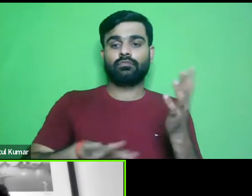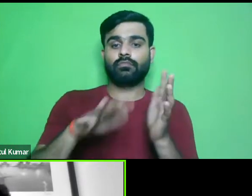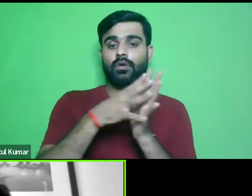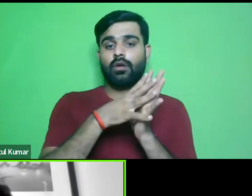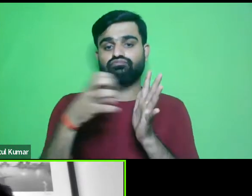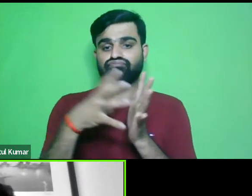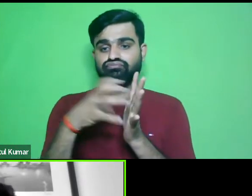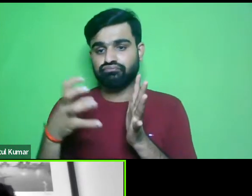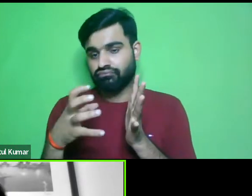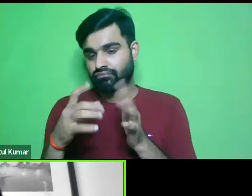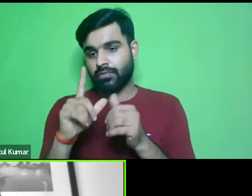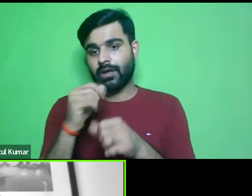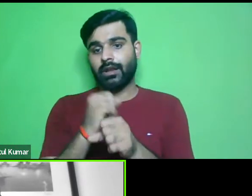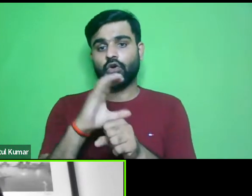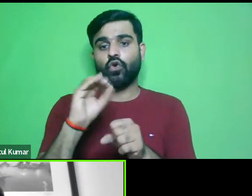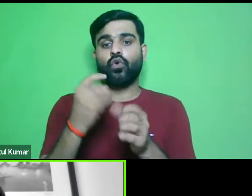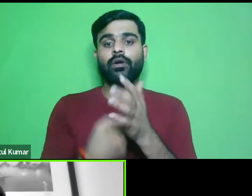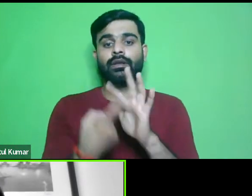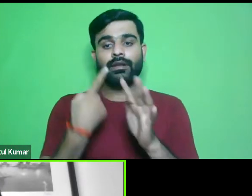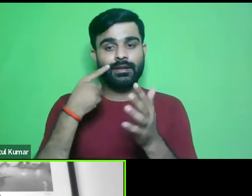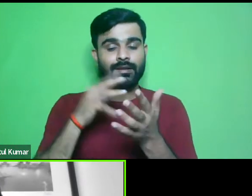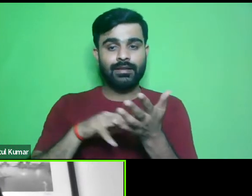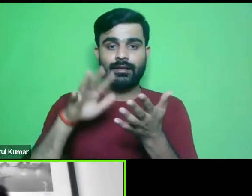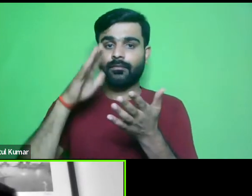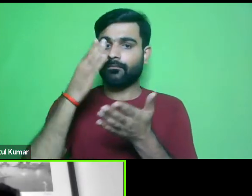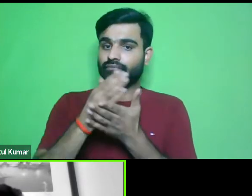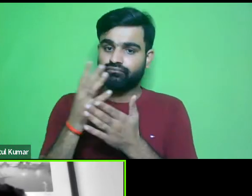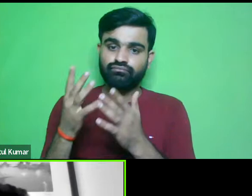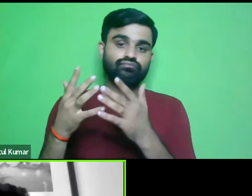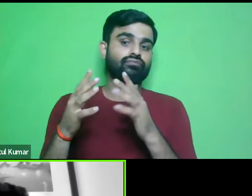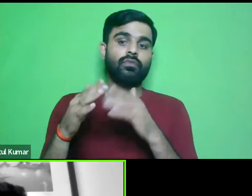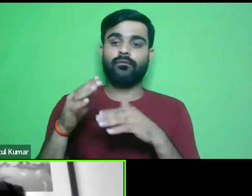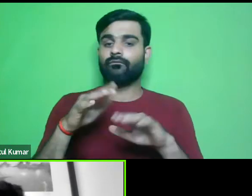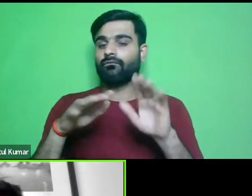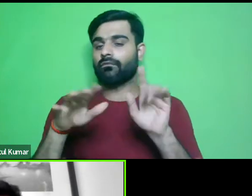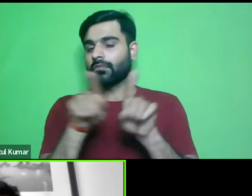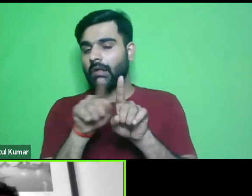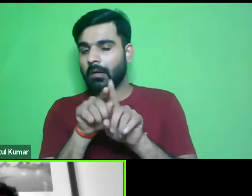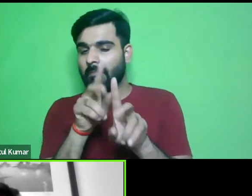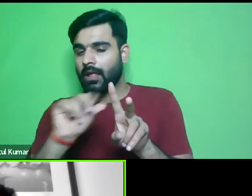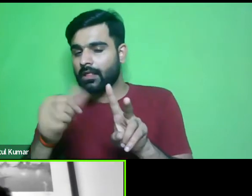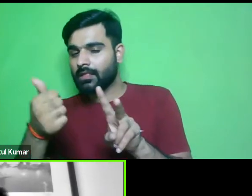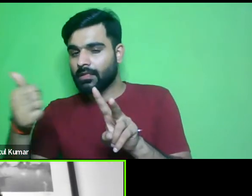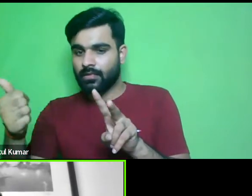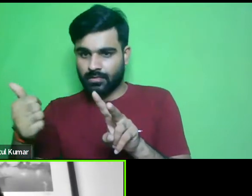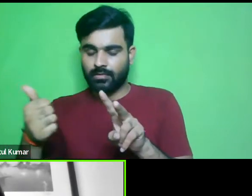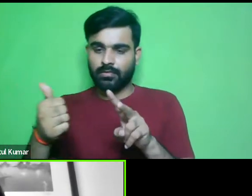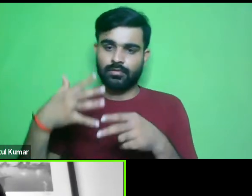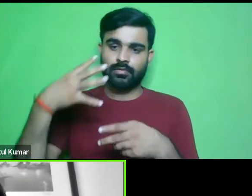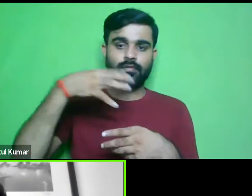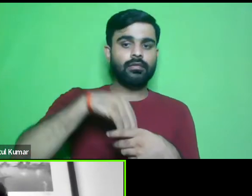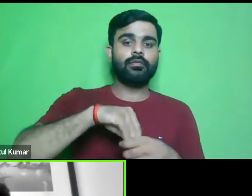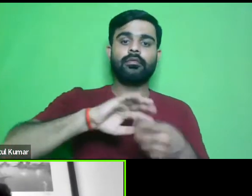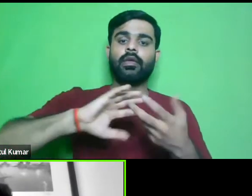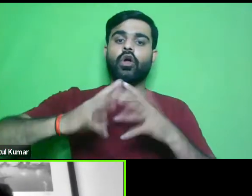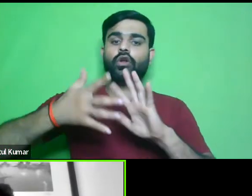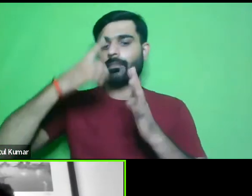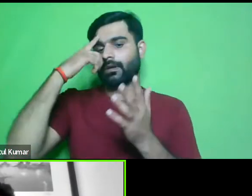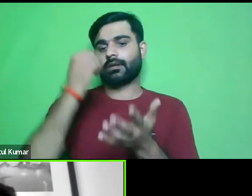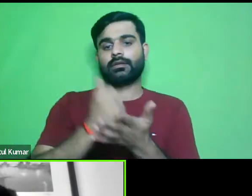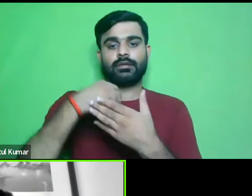deduplication algorithms that determine whether your fingerprint or your facial scan is similar as someone else's are a form of automated